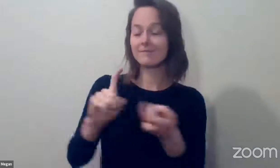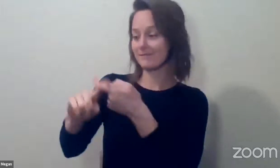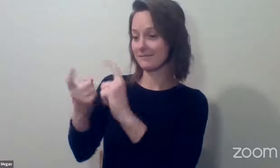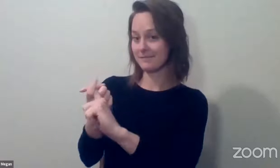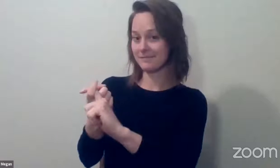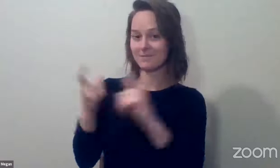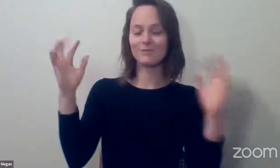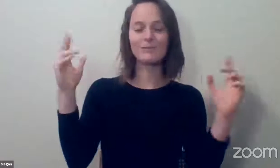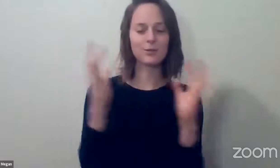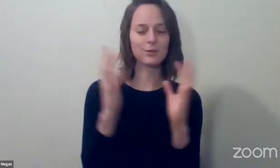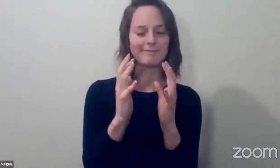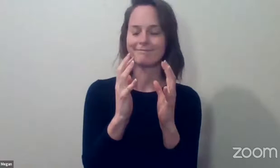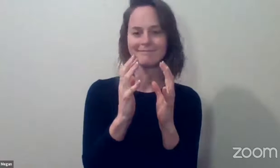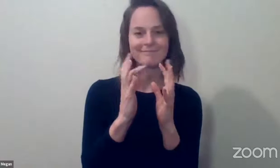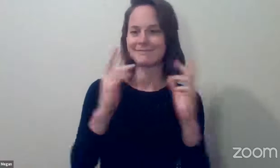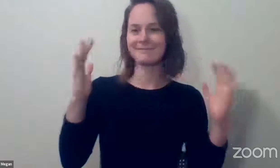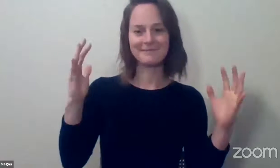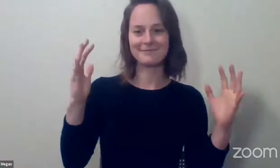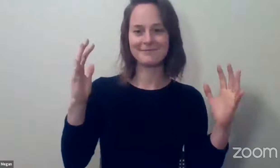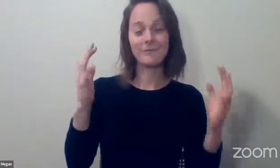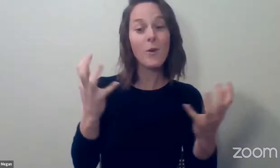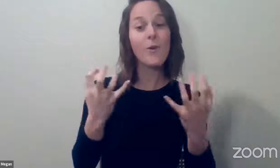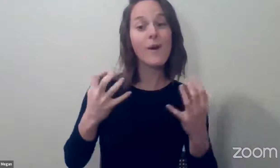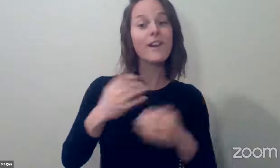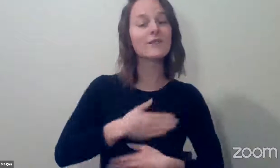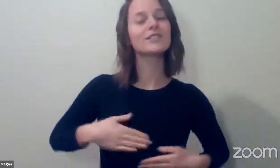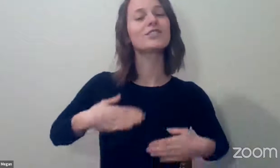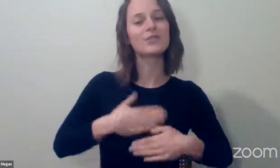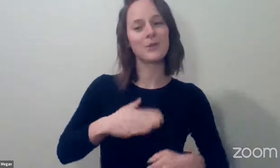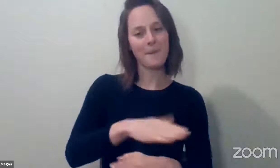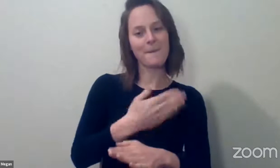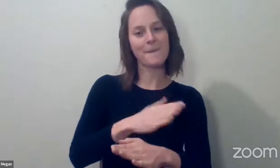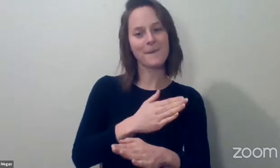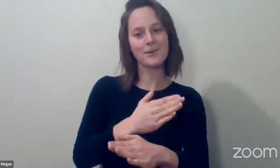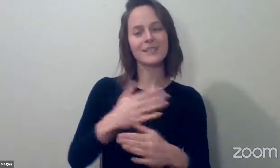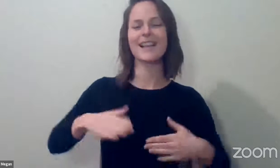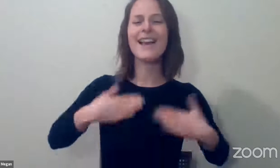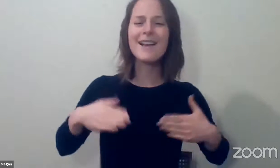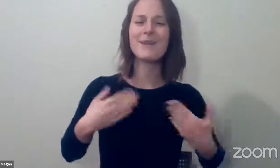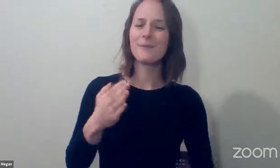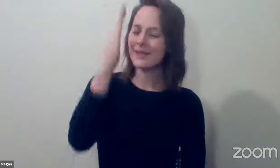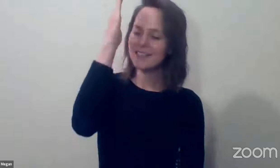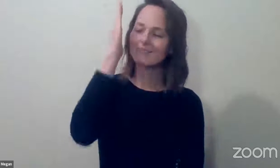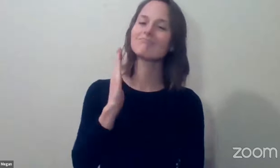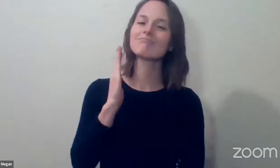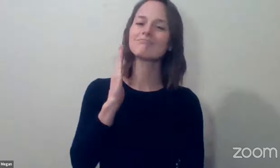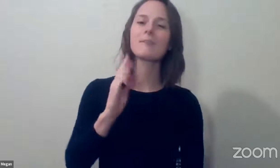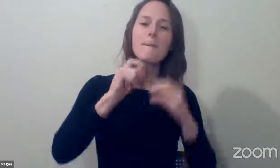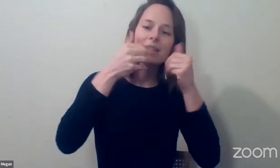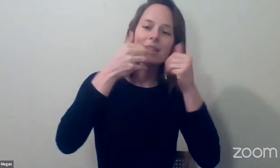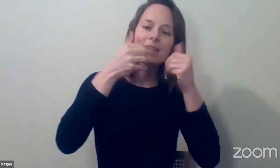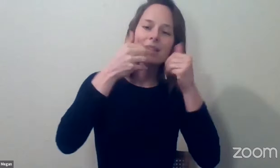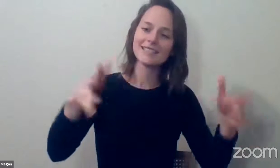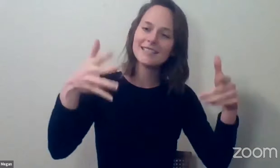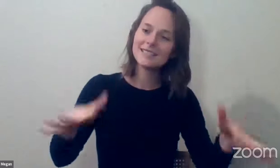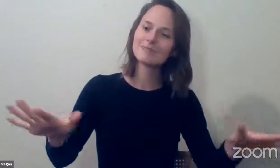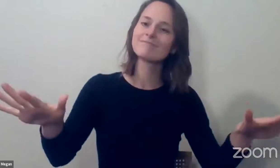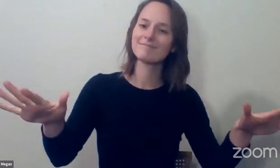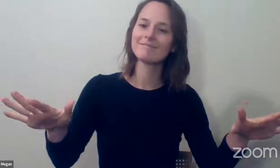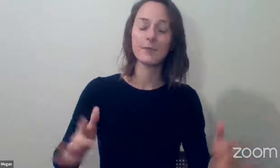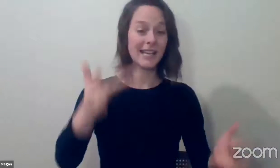know people in the community. With her free time, she loves spending it with friends and family members up north in